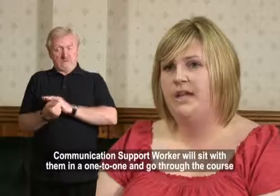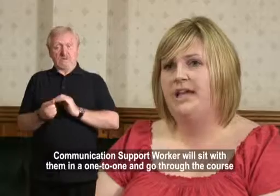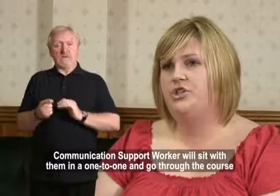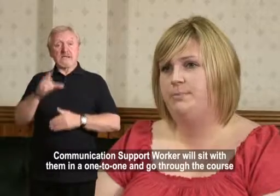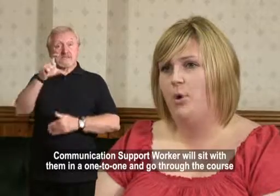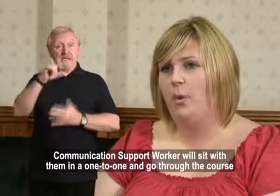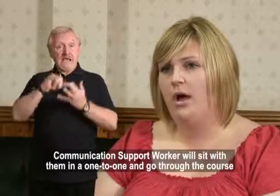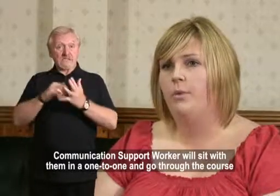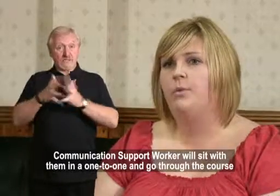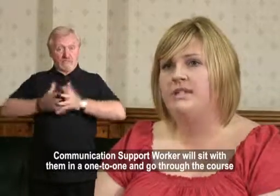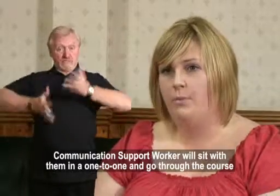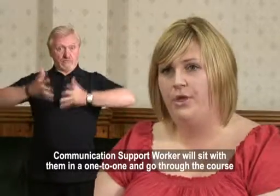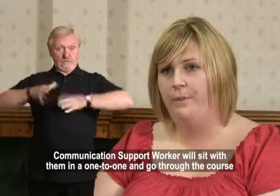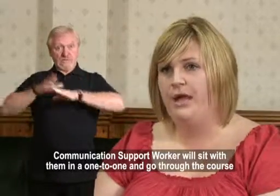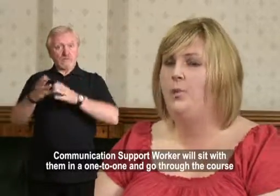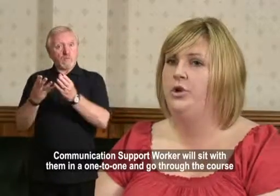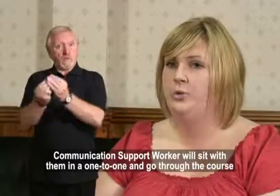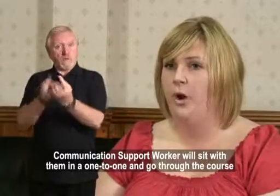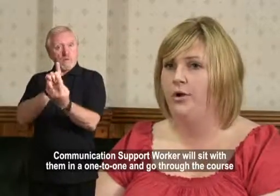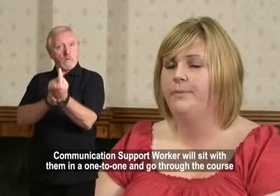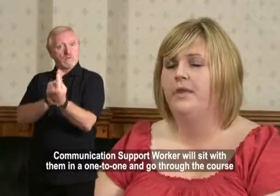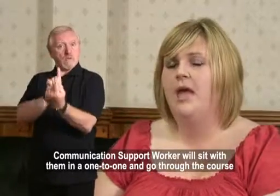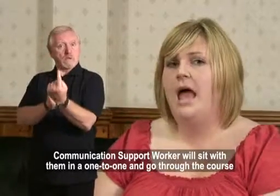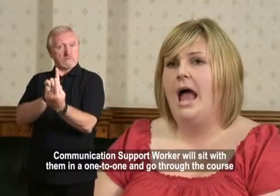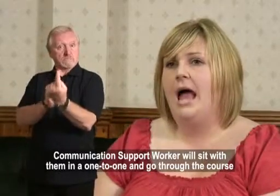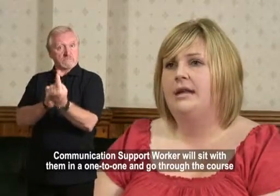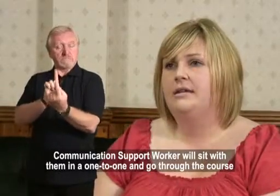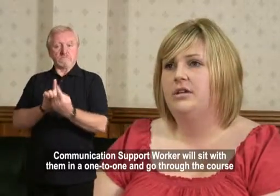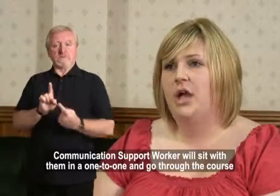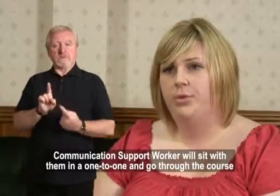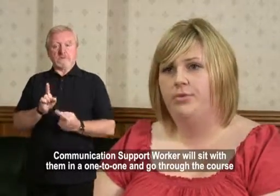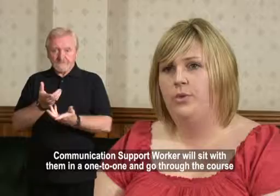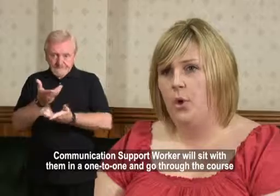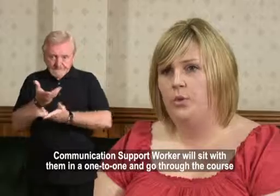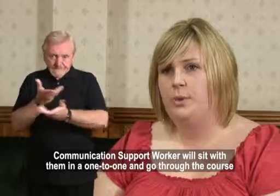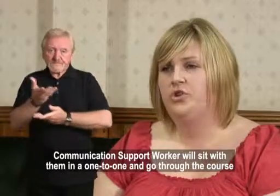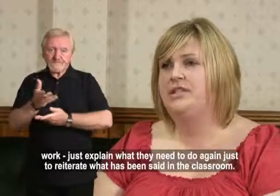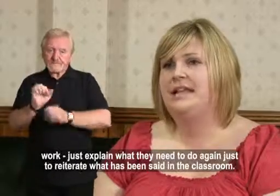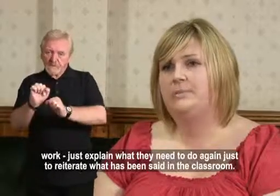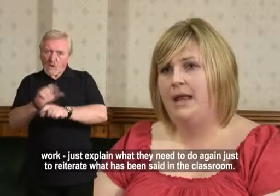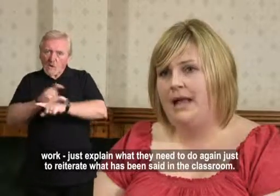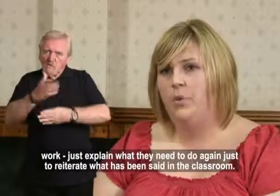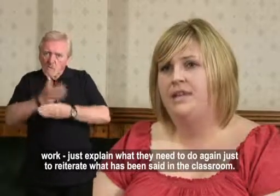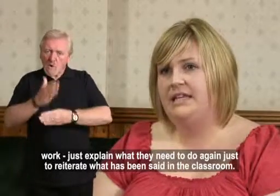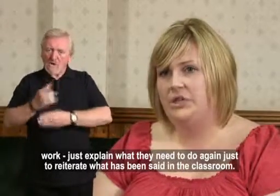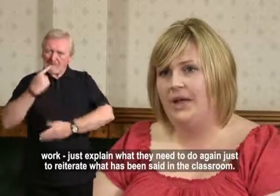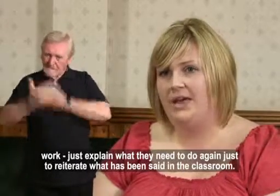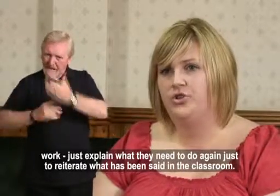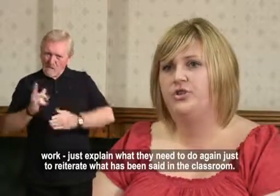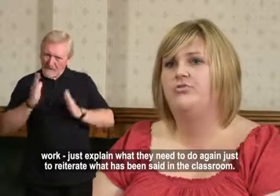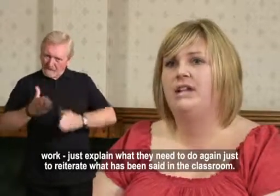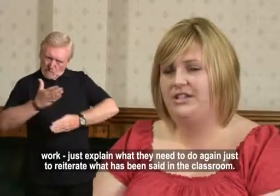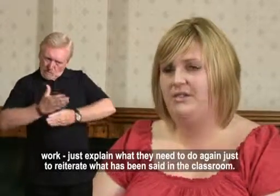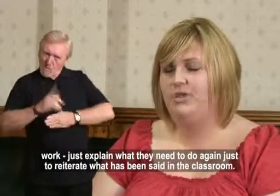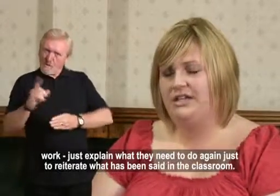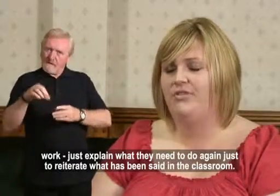a communication support worker will sit with them in a one-to-one and go through the coursework, just explain what they need to do again,